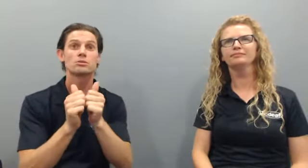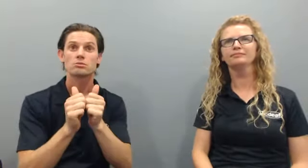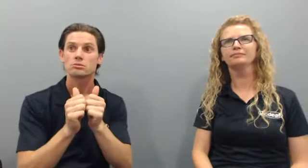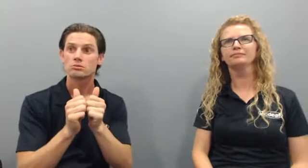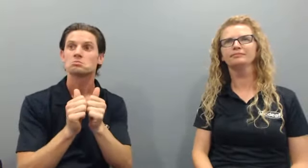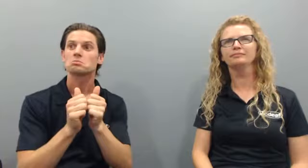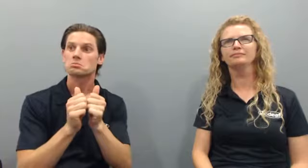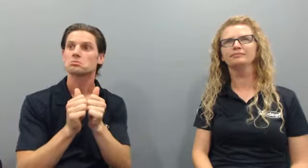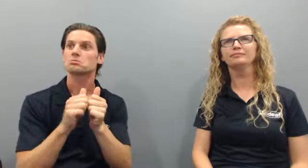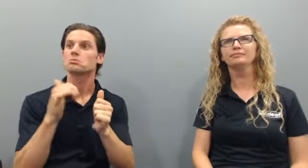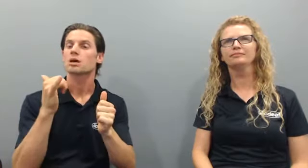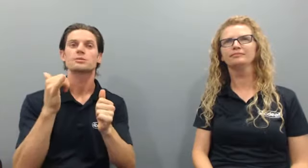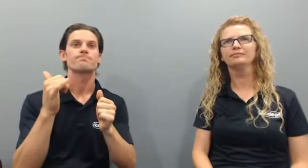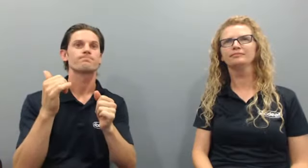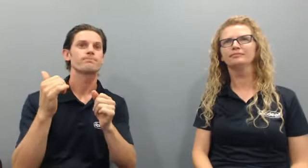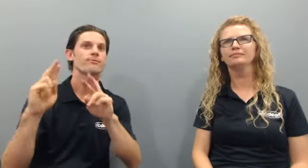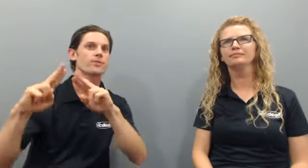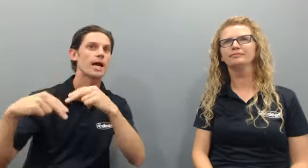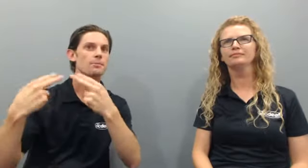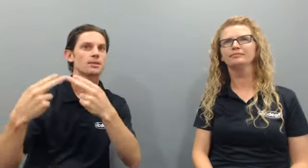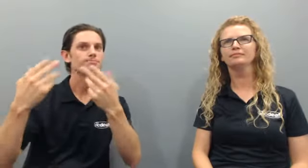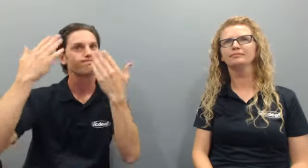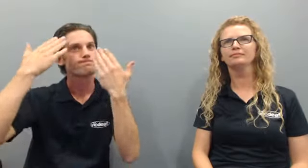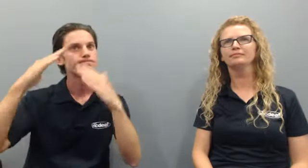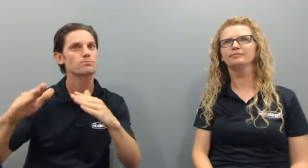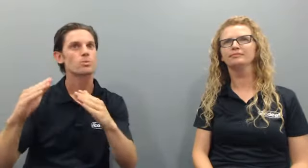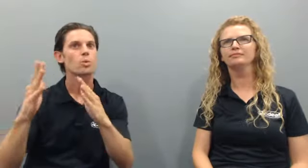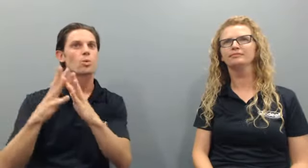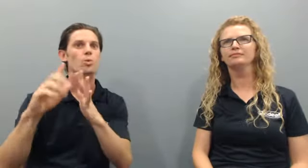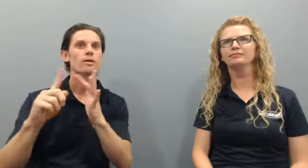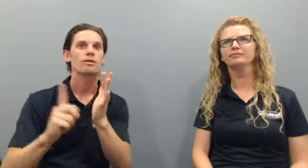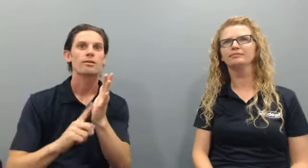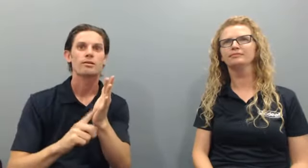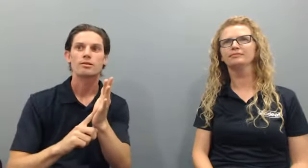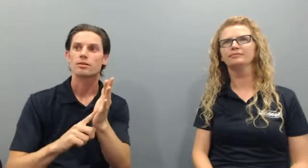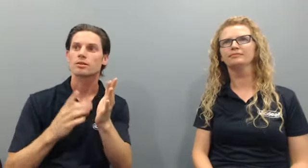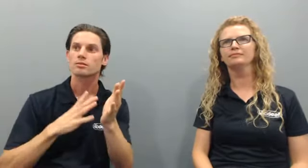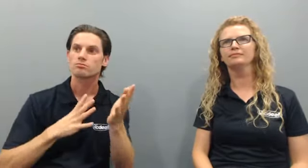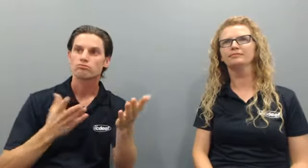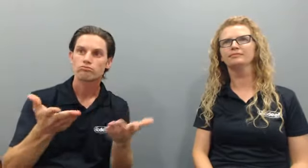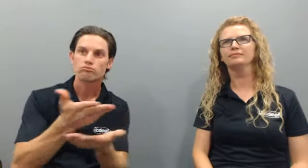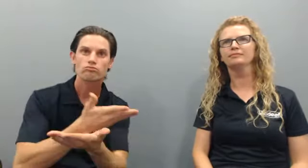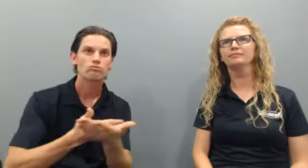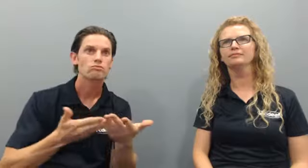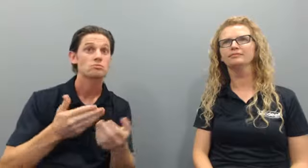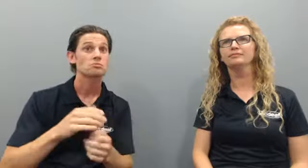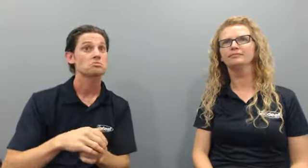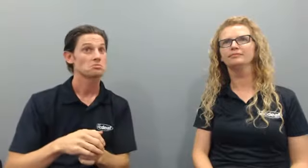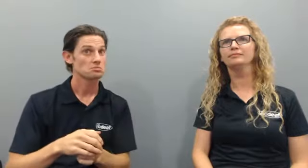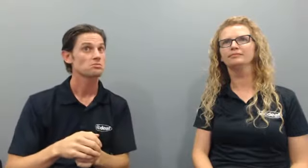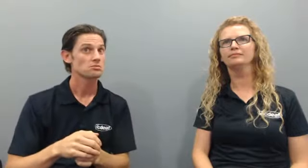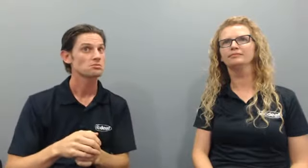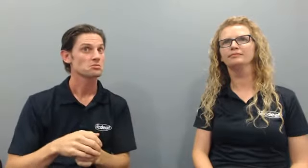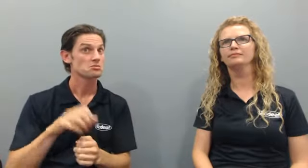If you have an appointment with a lawyer, maybe there's been a death in the family and there's negotiations that need to happen about the will,